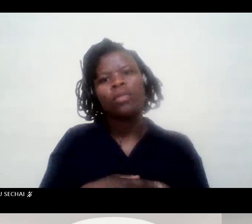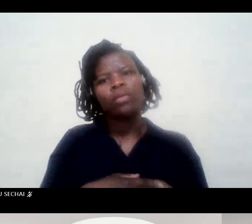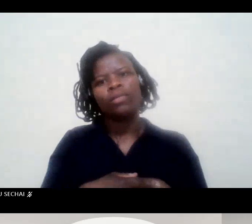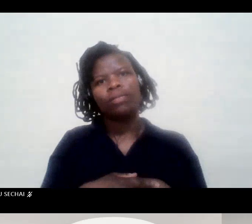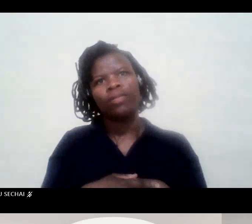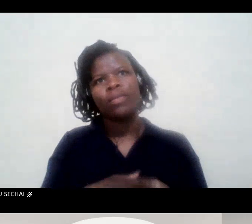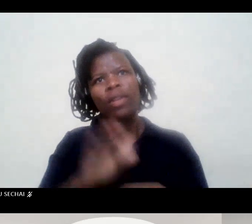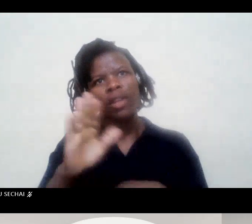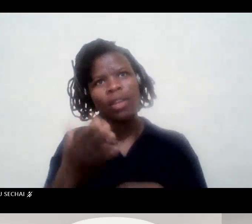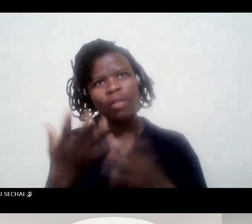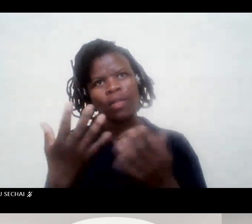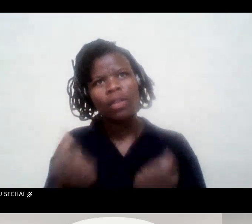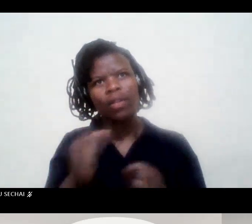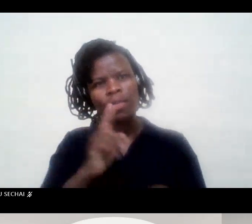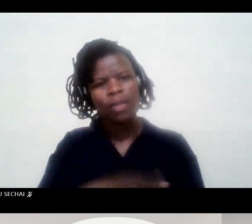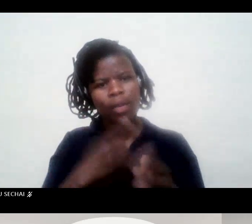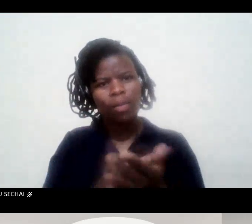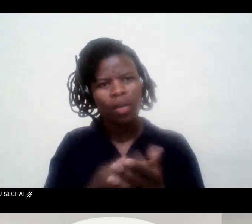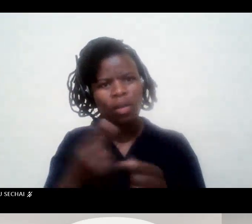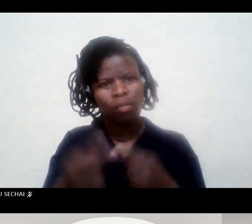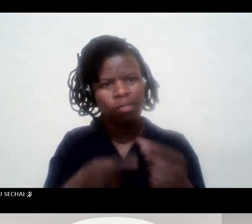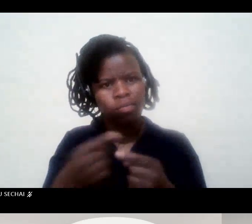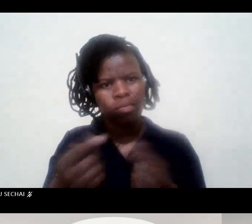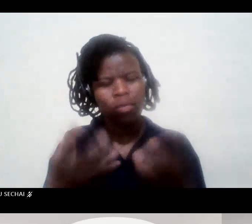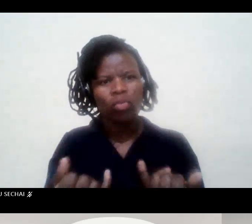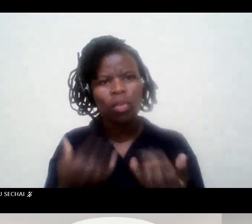So the floor is open.